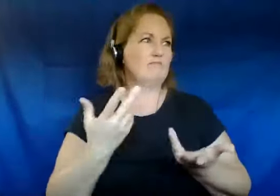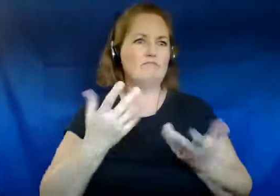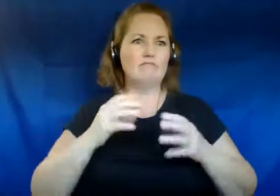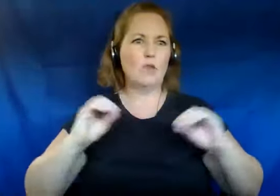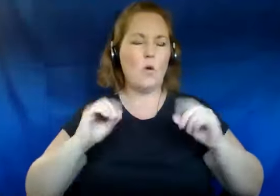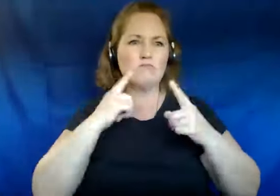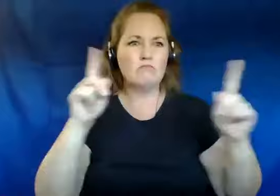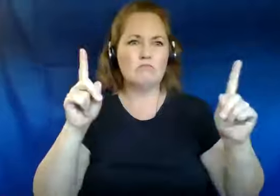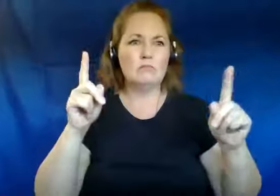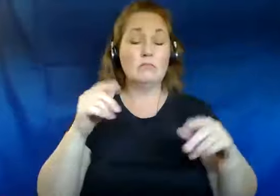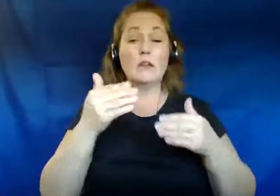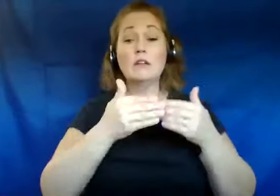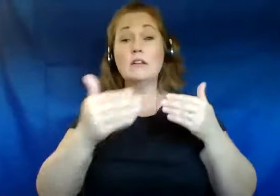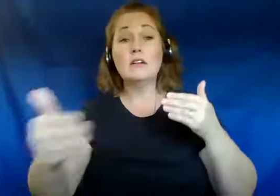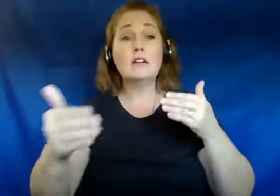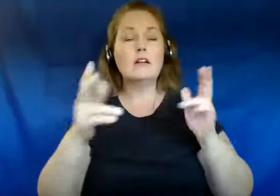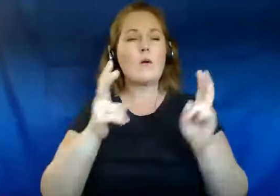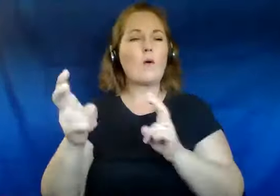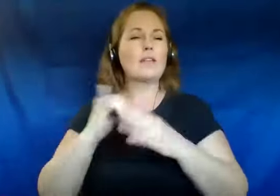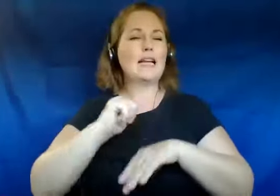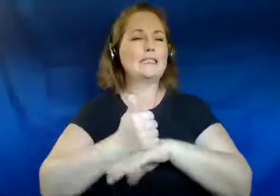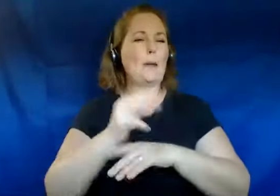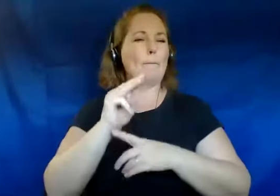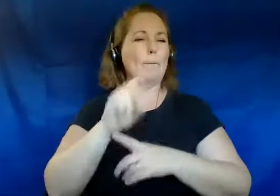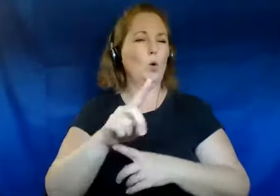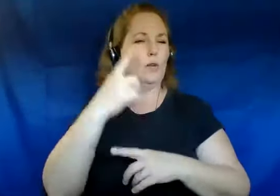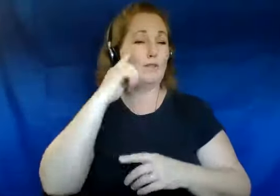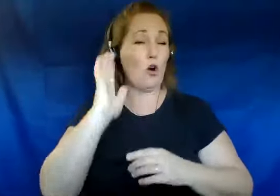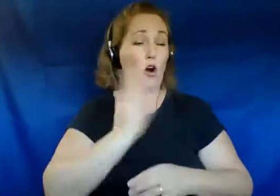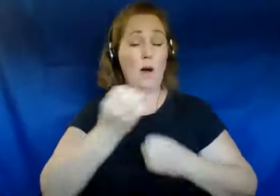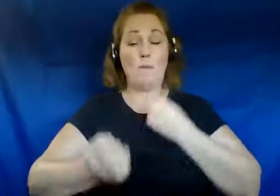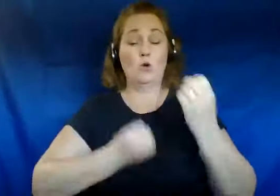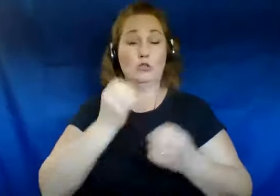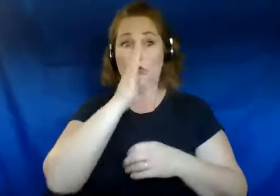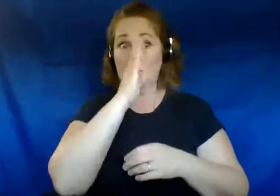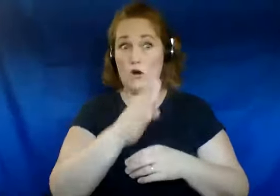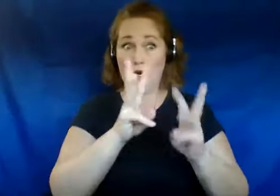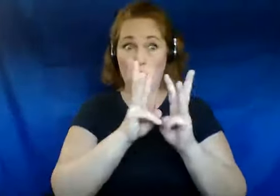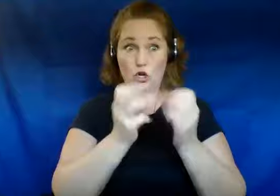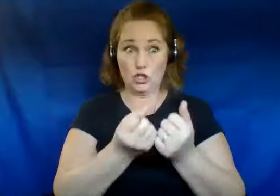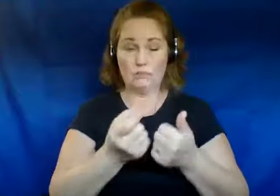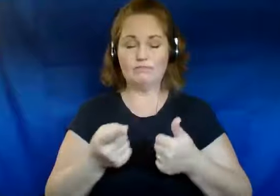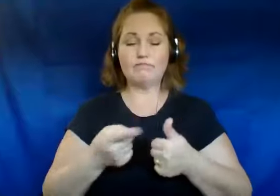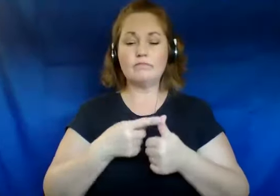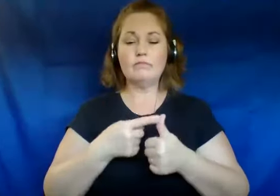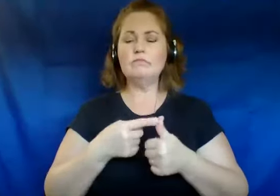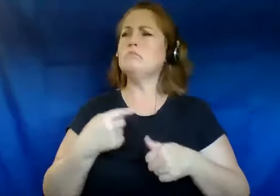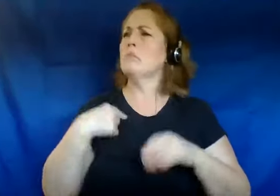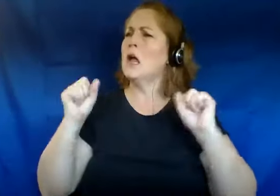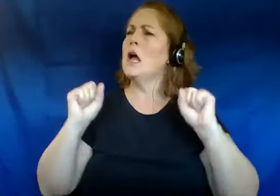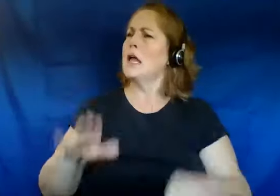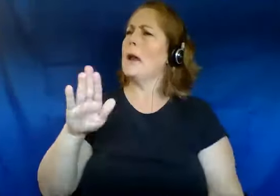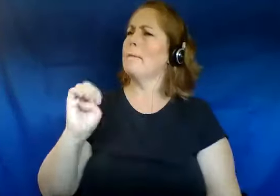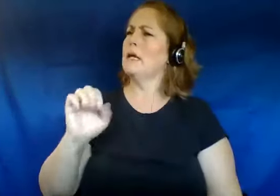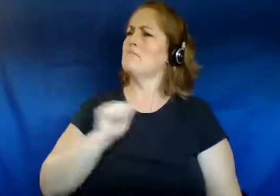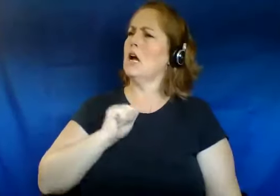quotations that set the mood for our emotional sobriety workshop. I can be